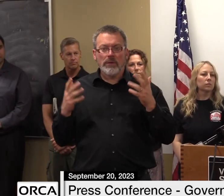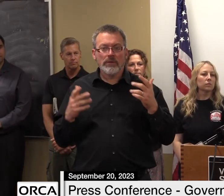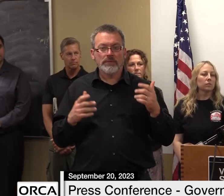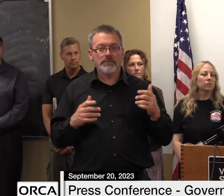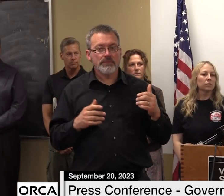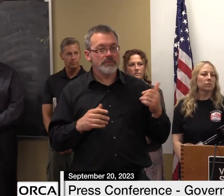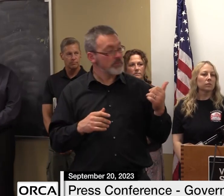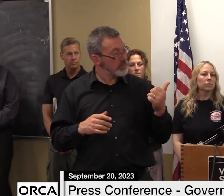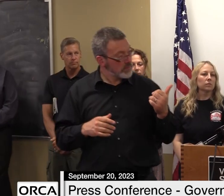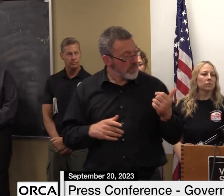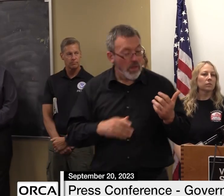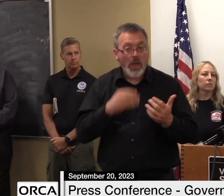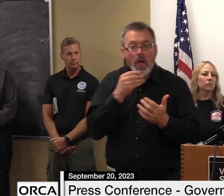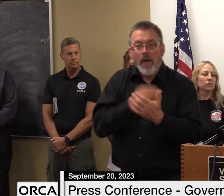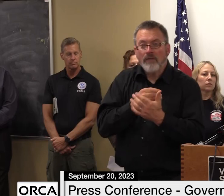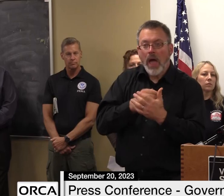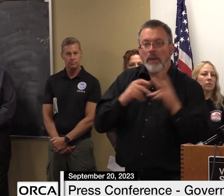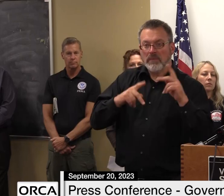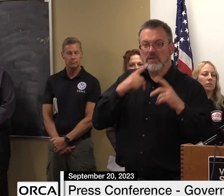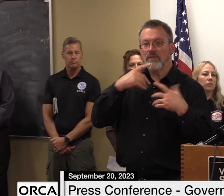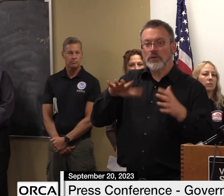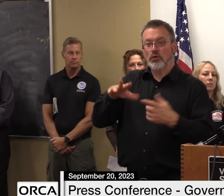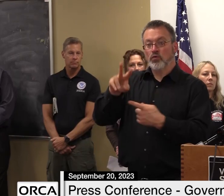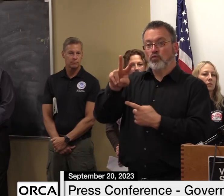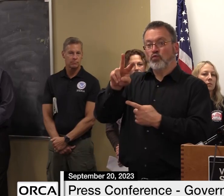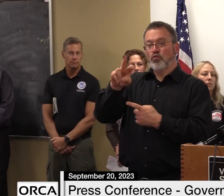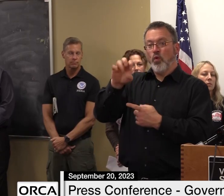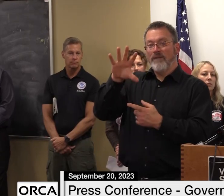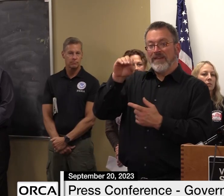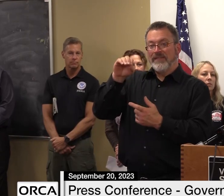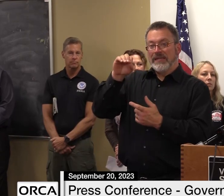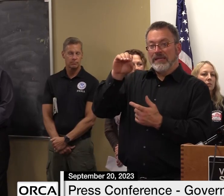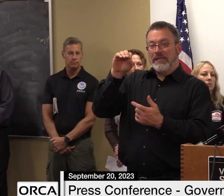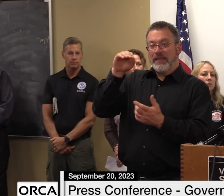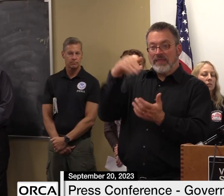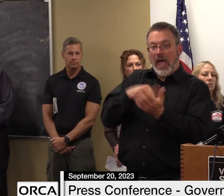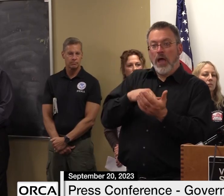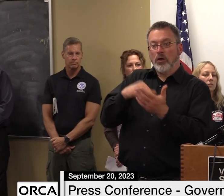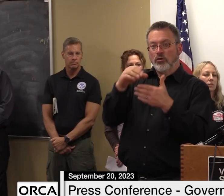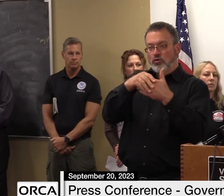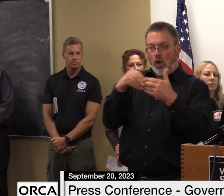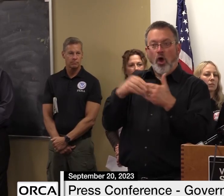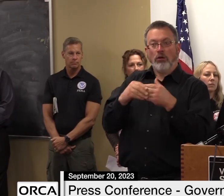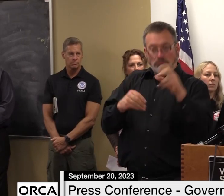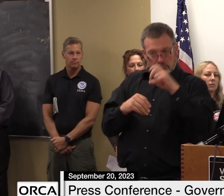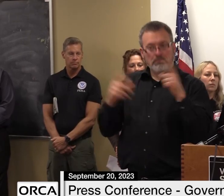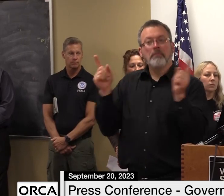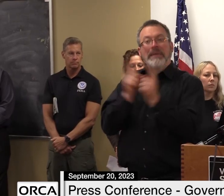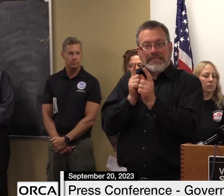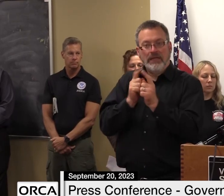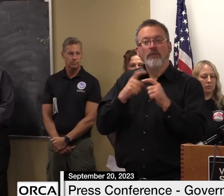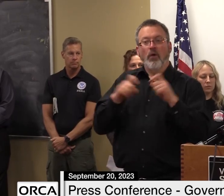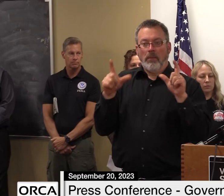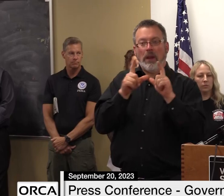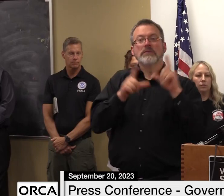received $250,000 from it so far. Oh, that's pretty good. We at BGAP, yes.